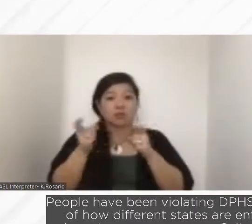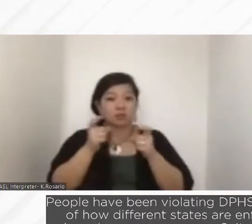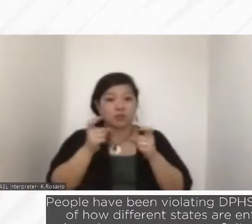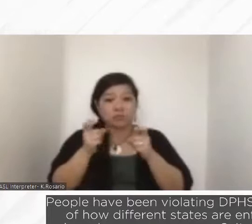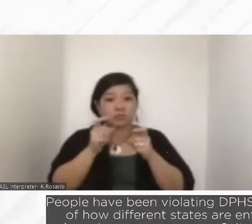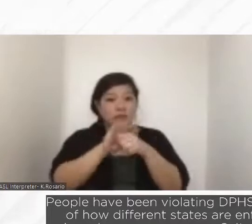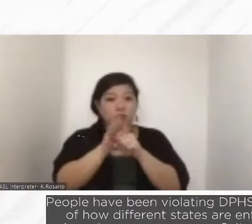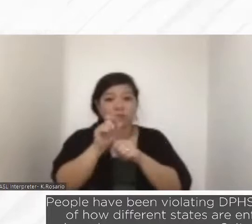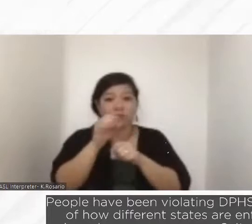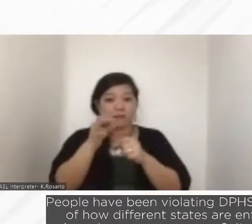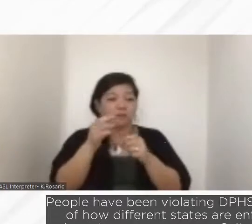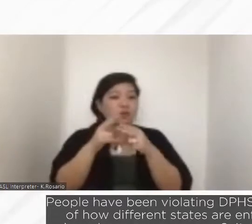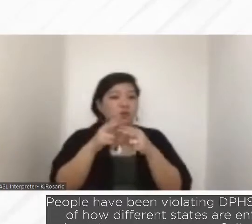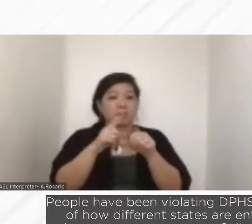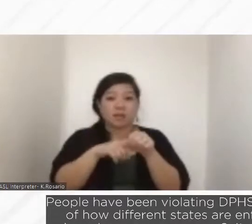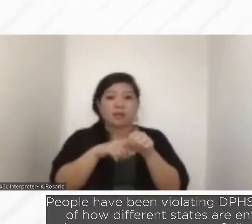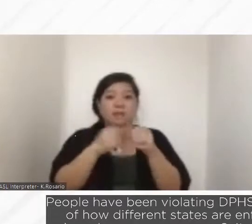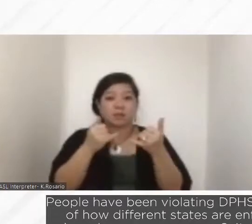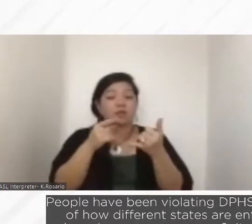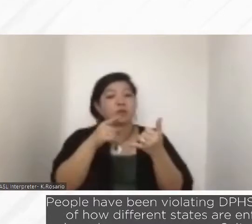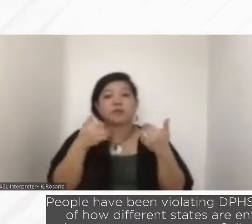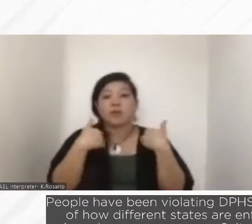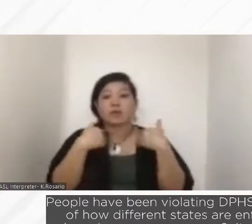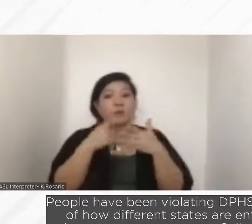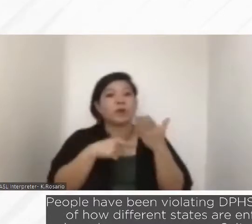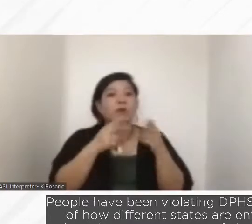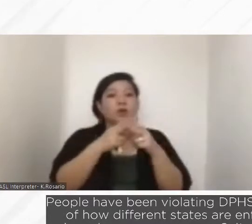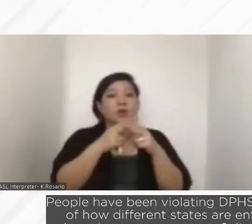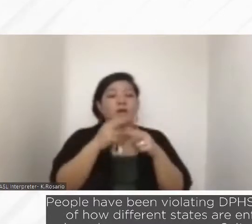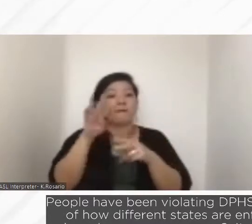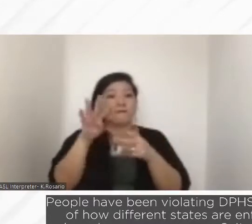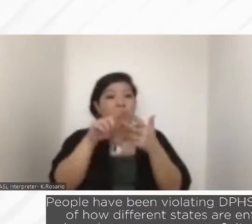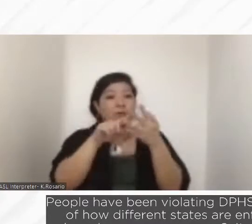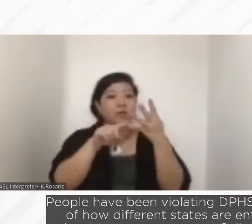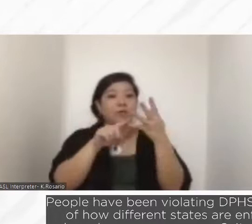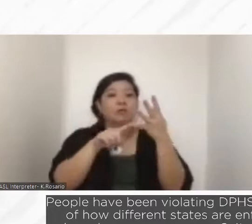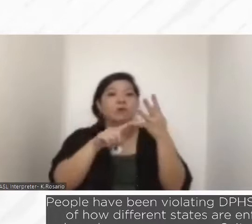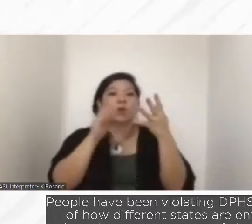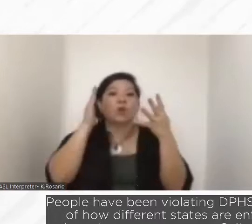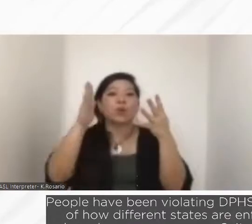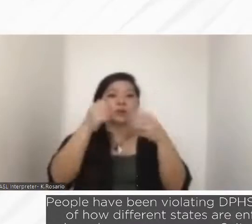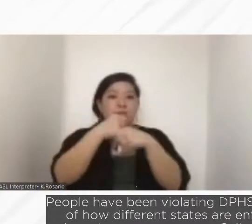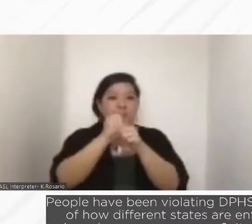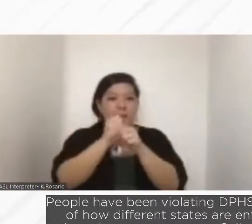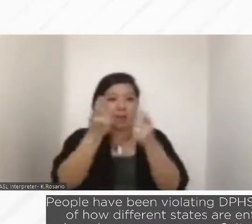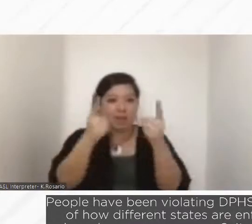this in a very short amount of time. You just have to have what I call the fourth W, the will to make it happen.